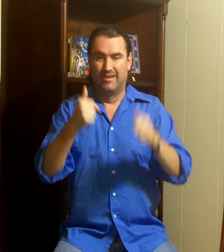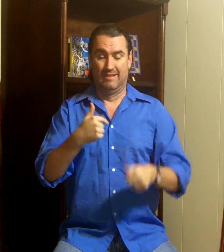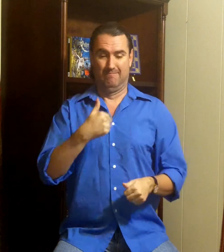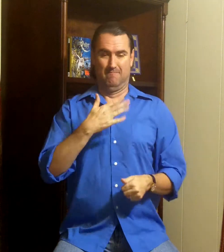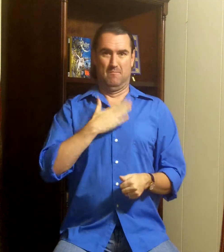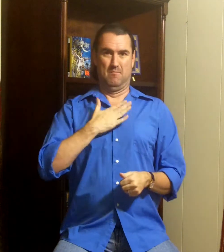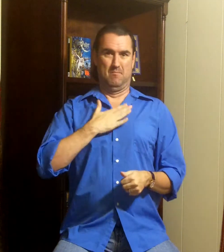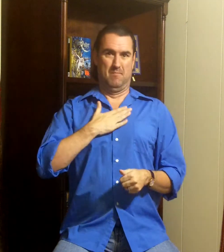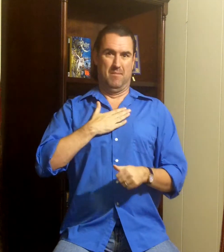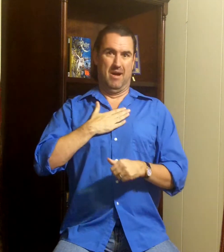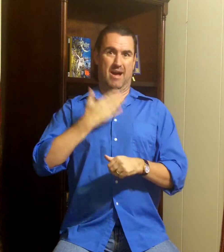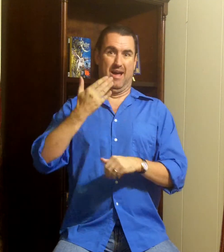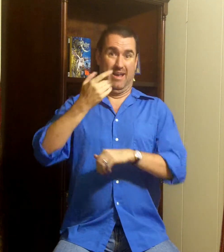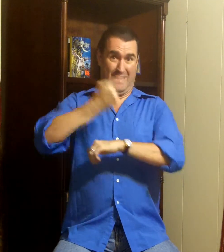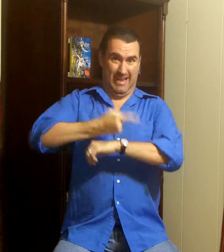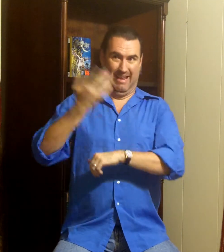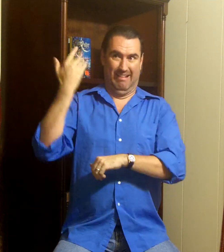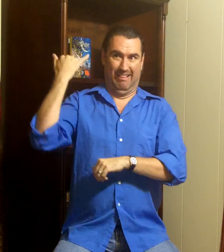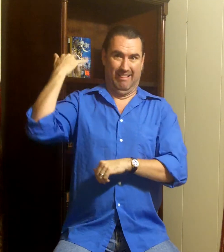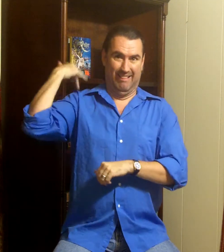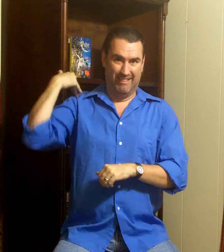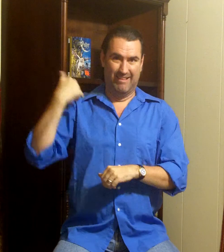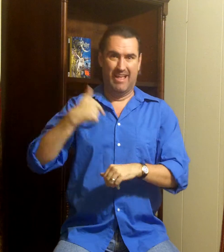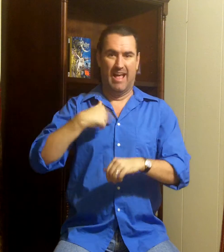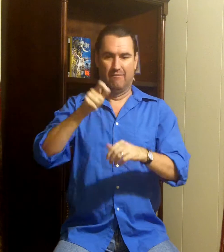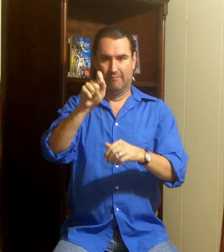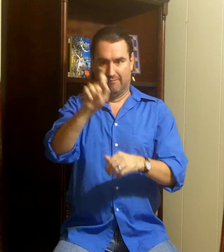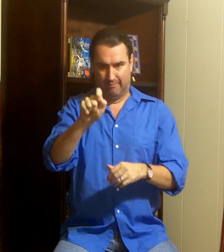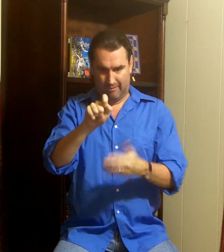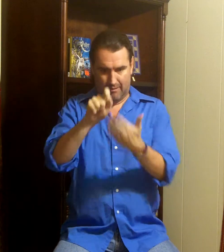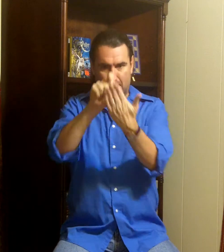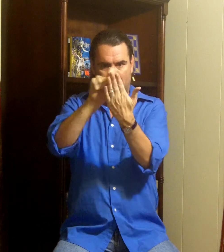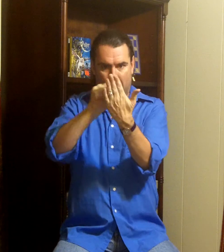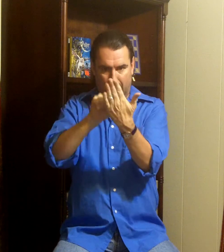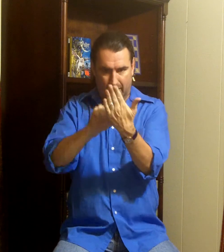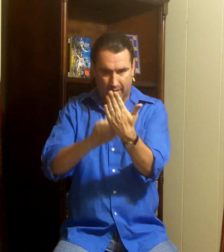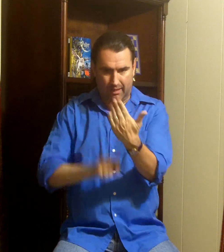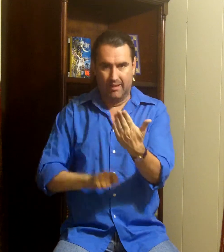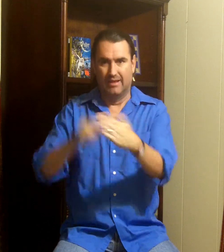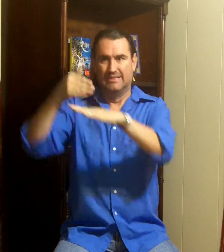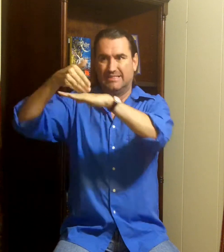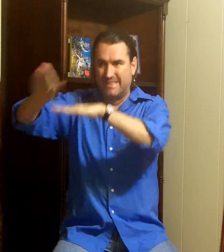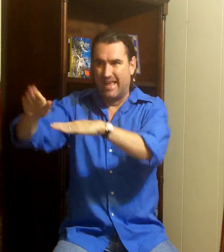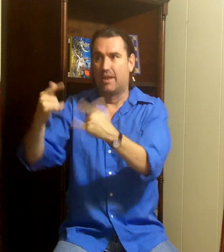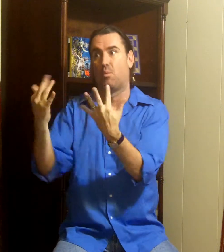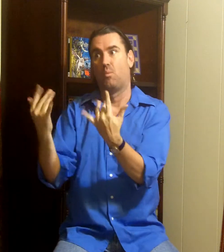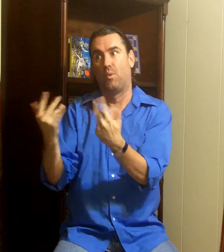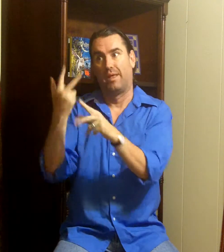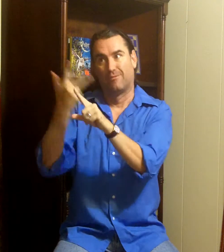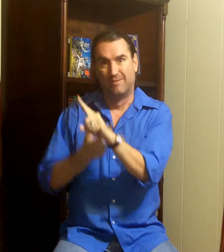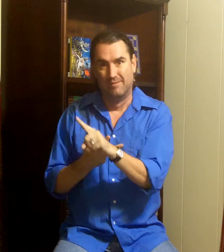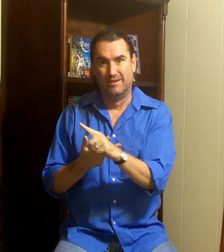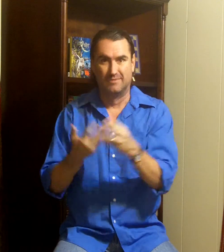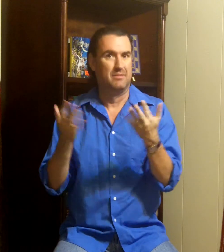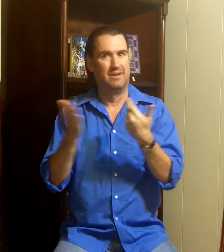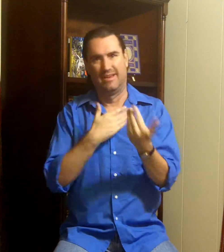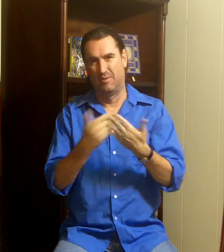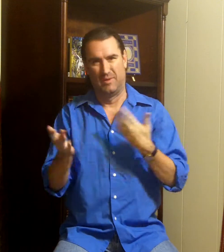in the results and all that. So in any case, the first portion of the test is the knowledge test. You cannot